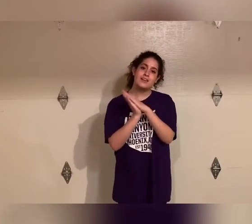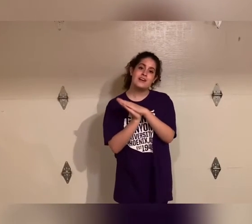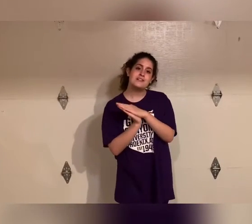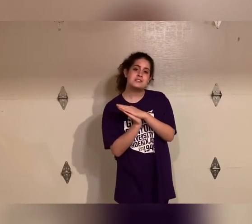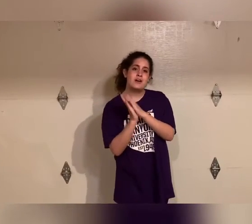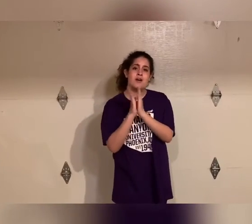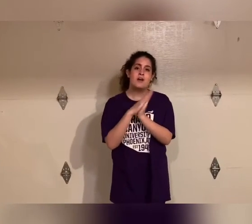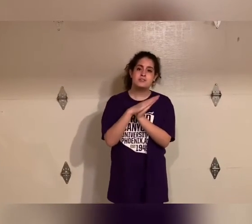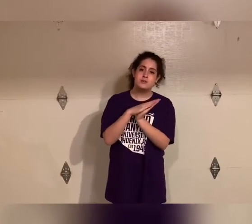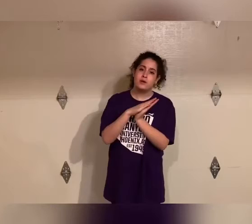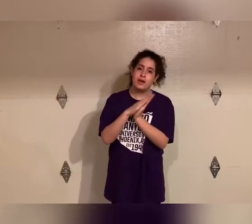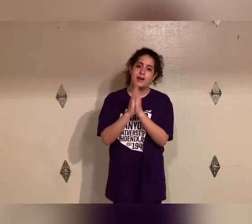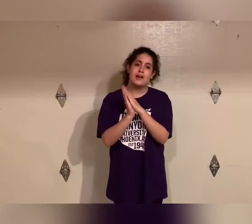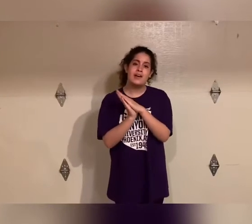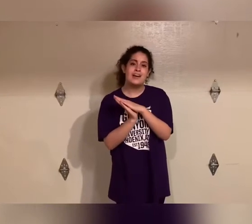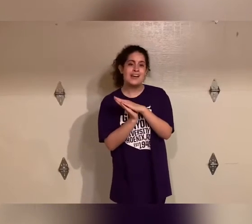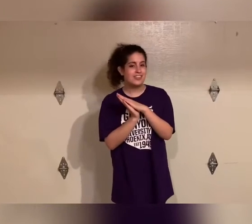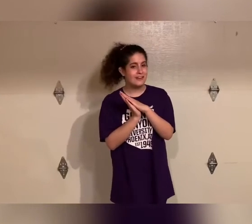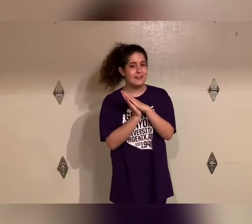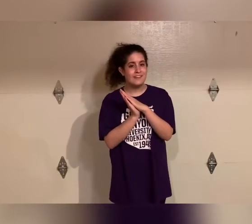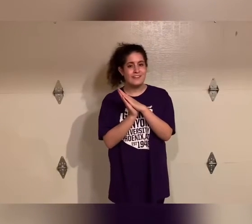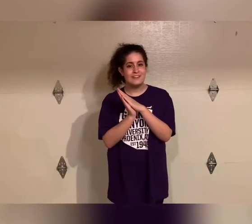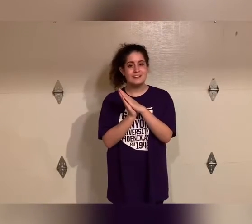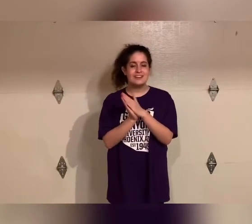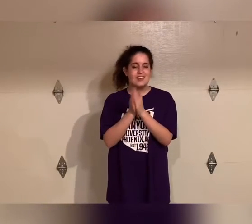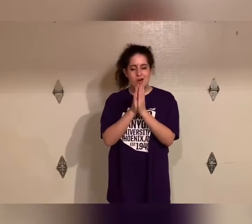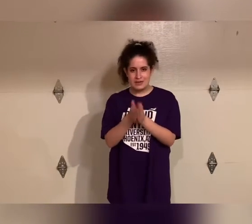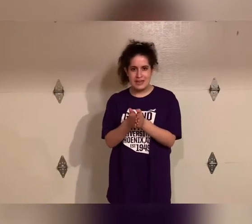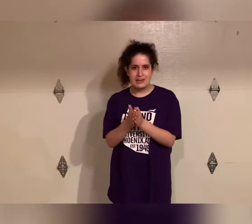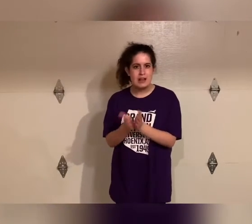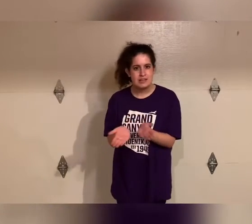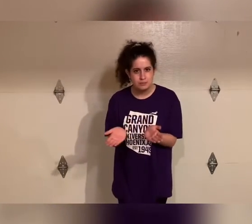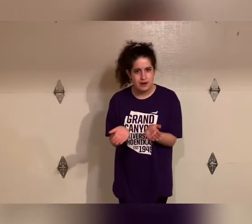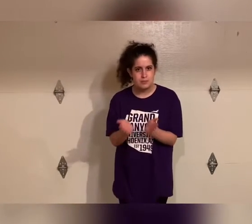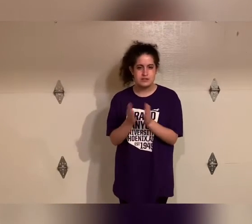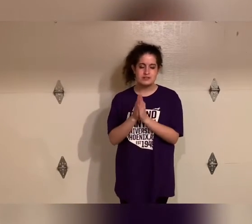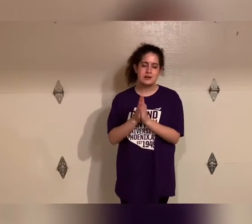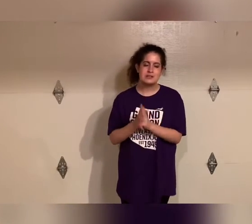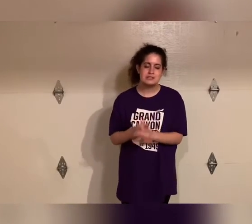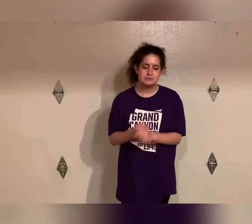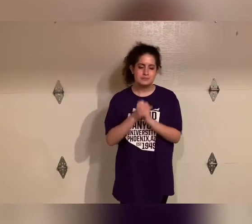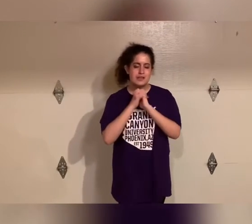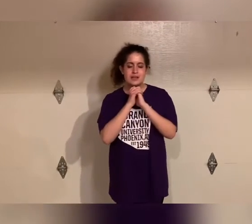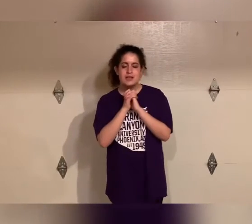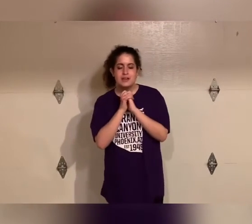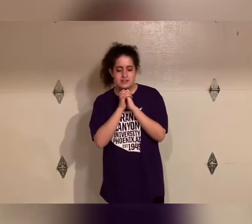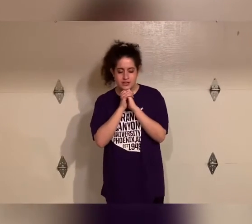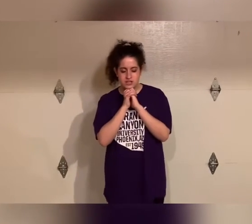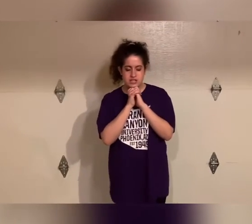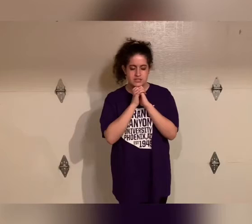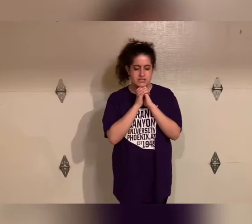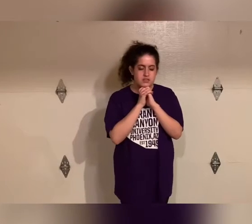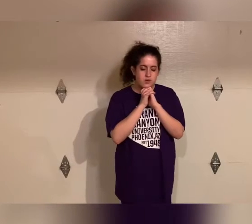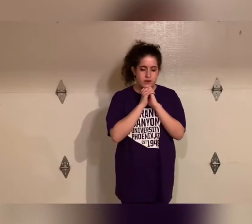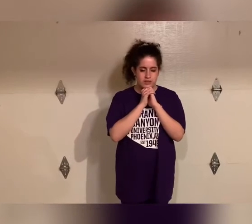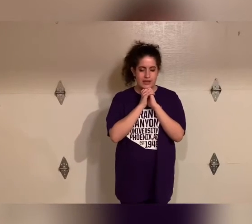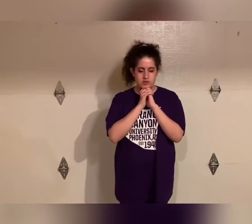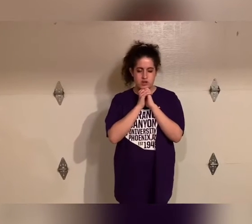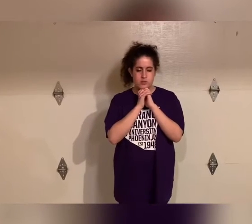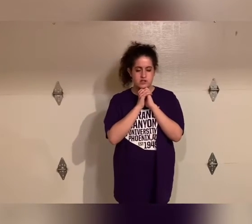fingers all together. Okay, now let's pray, boys and girls. Dear Jesus, we thank you so much for